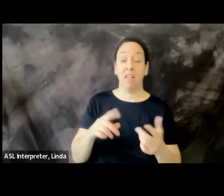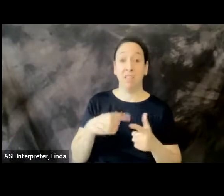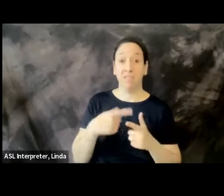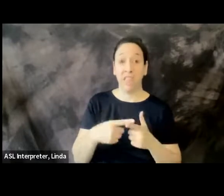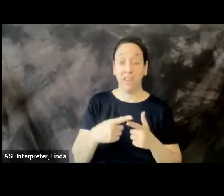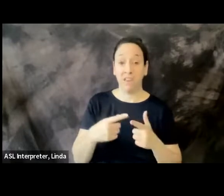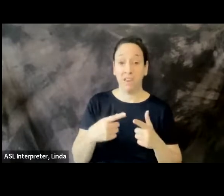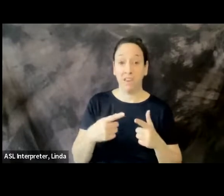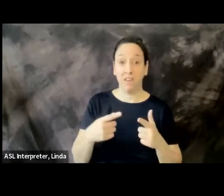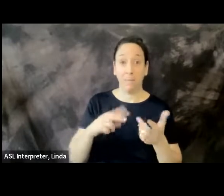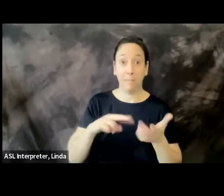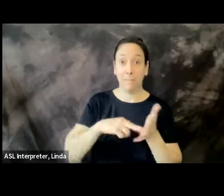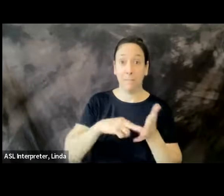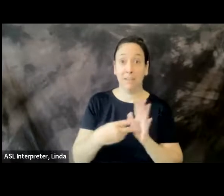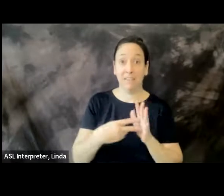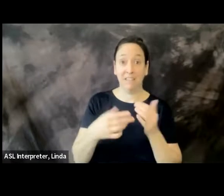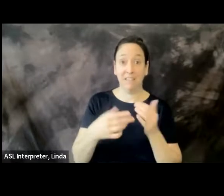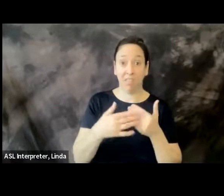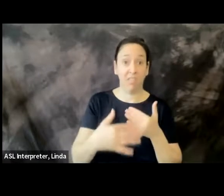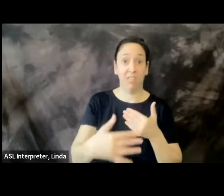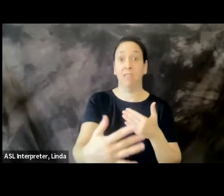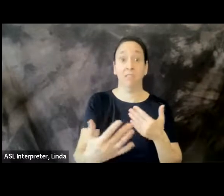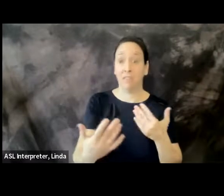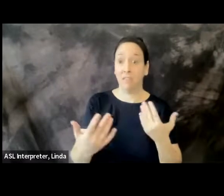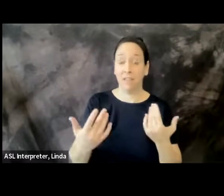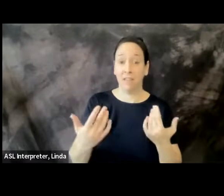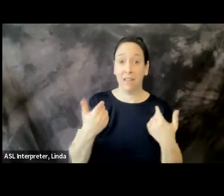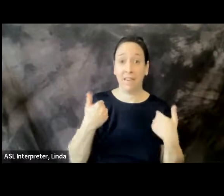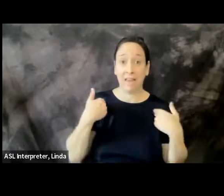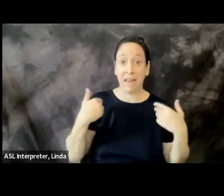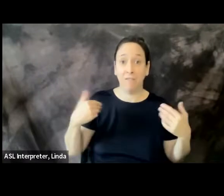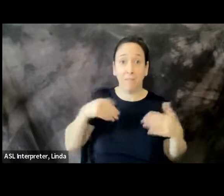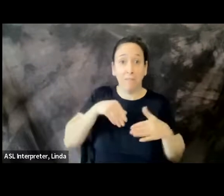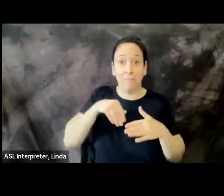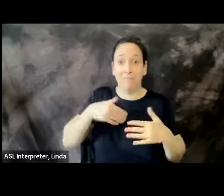facto excludes you from access to the benefits that you need to live your life.